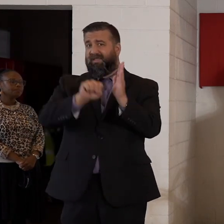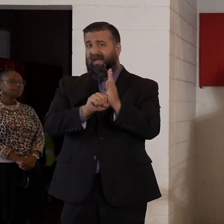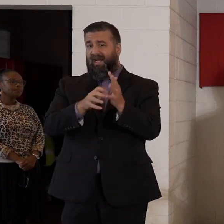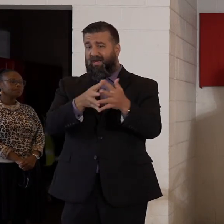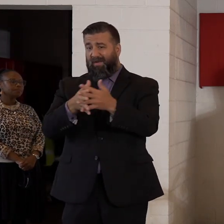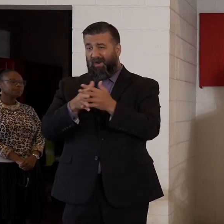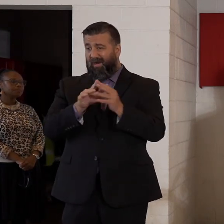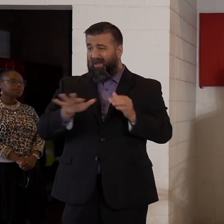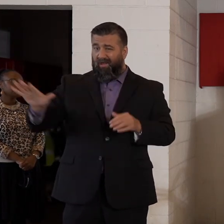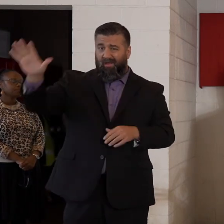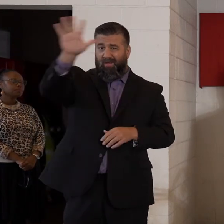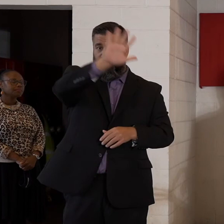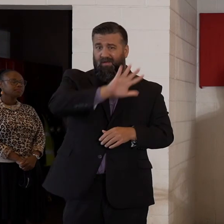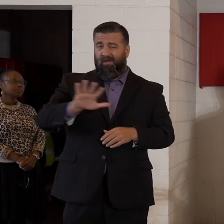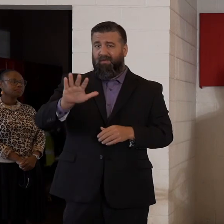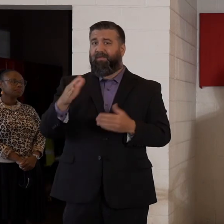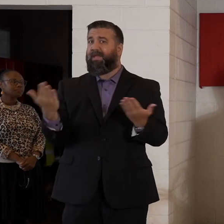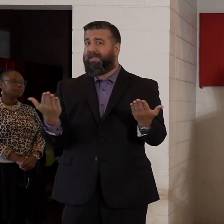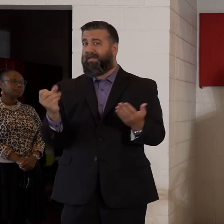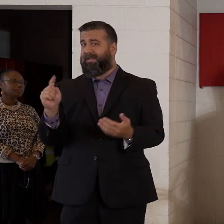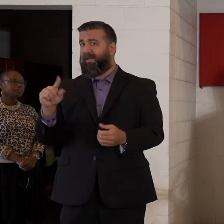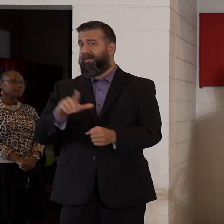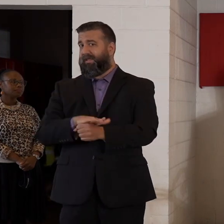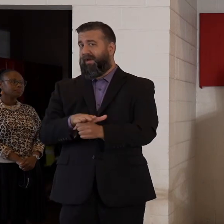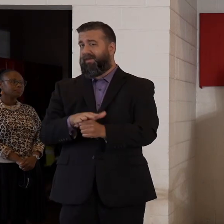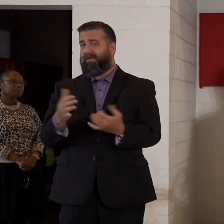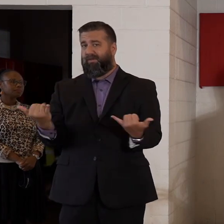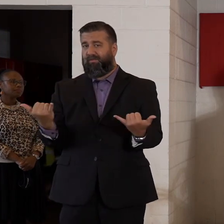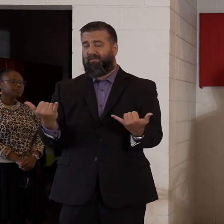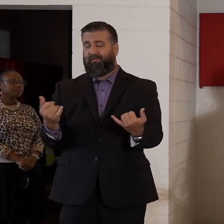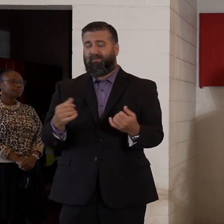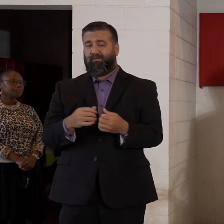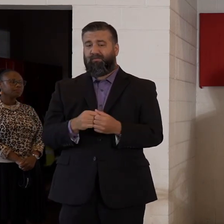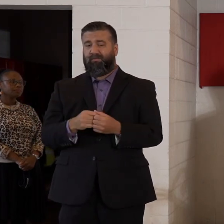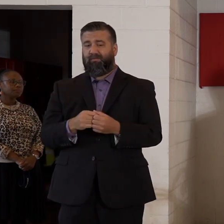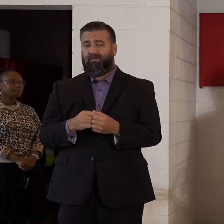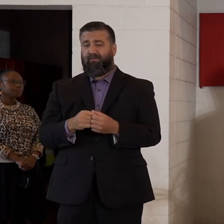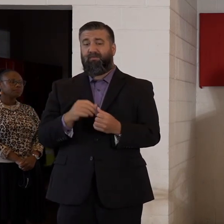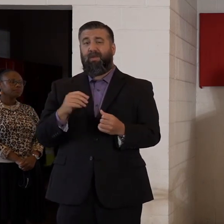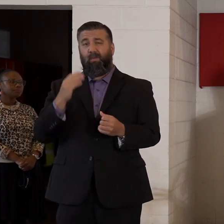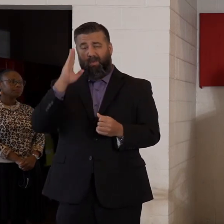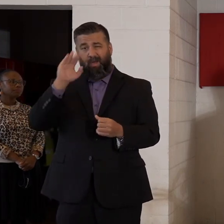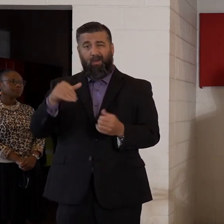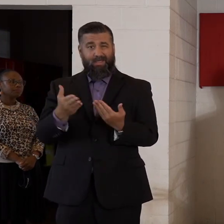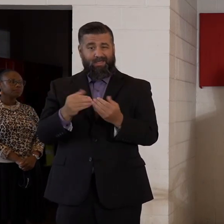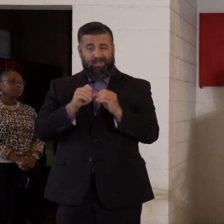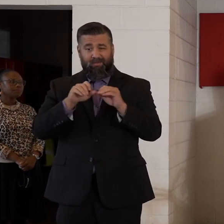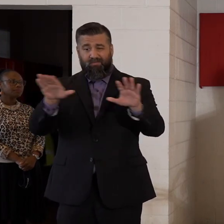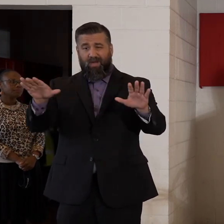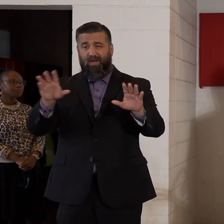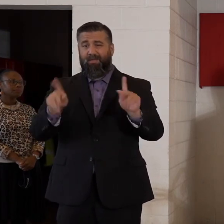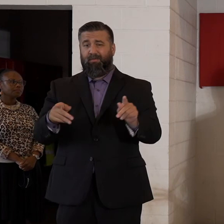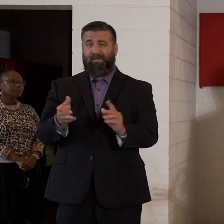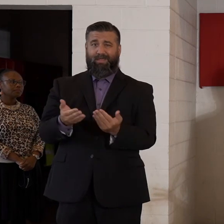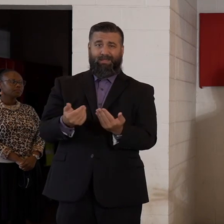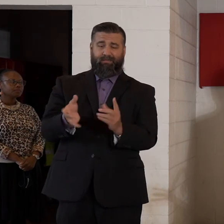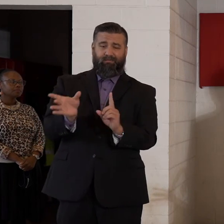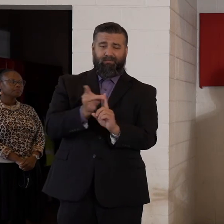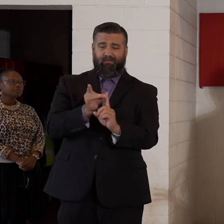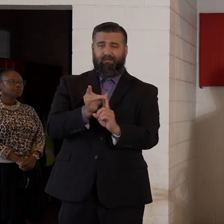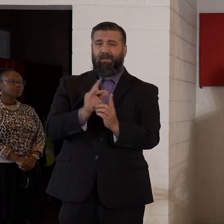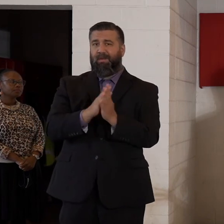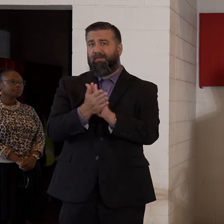here in St. Louis County too. We know it's more contagious, people get sicker, and we need the best defense is to get